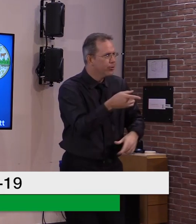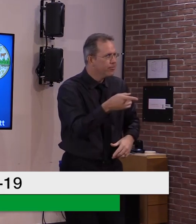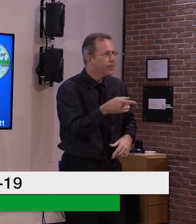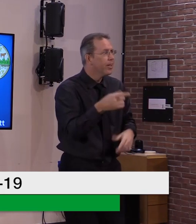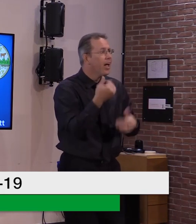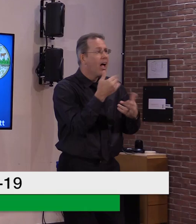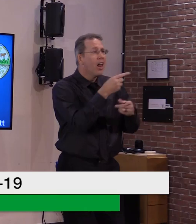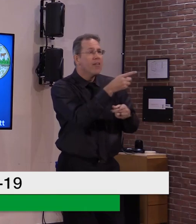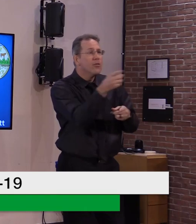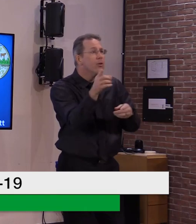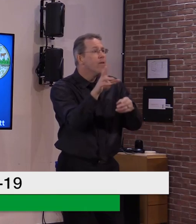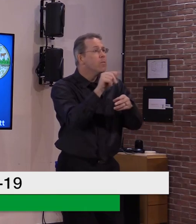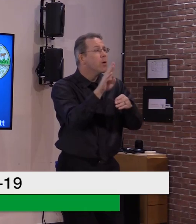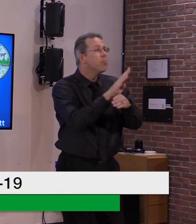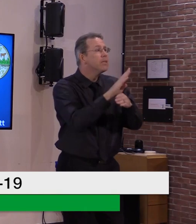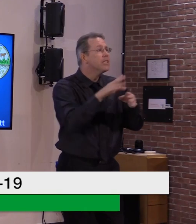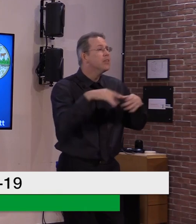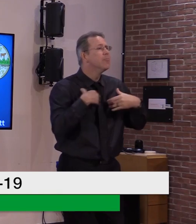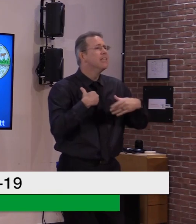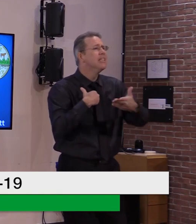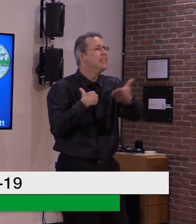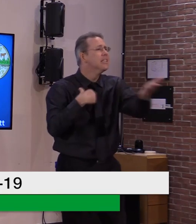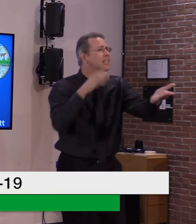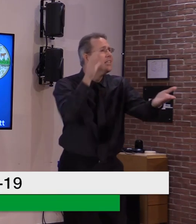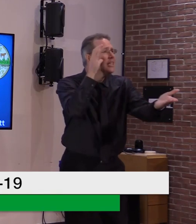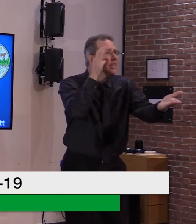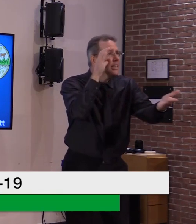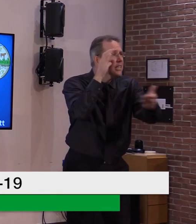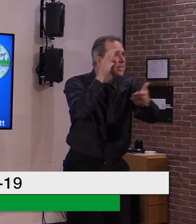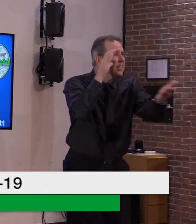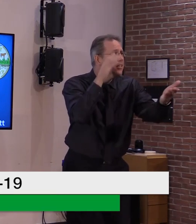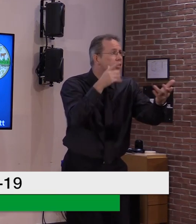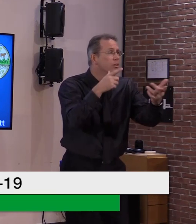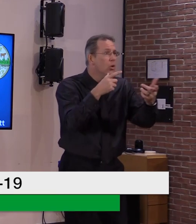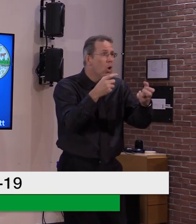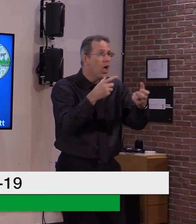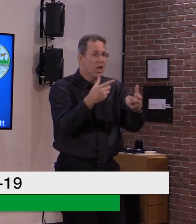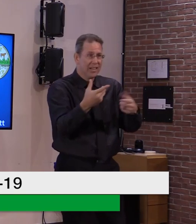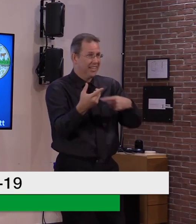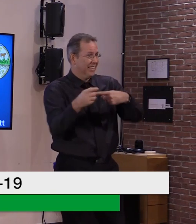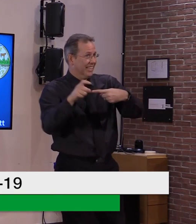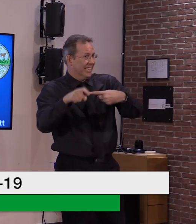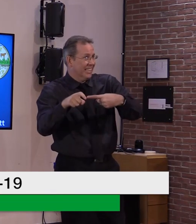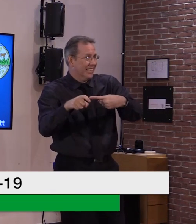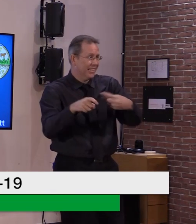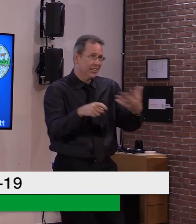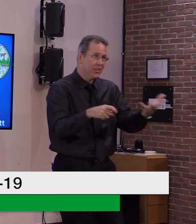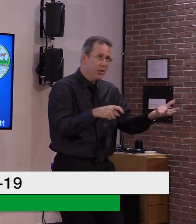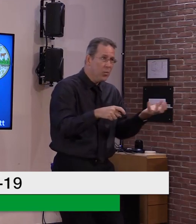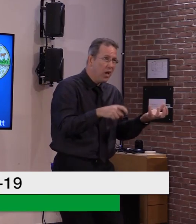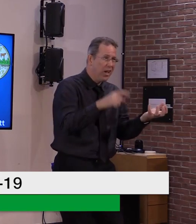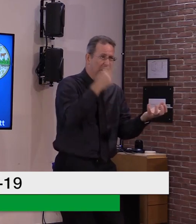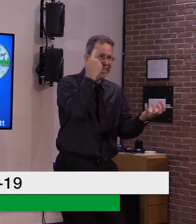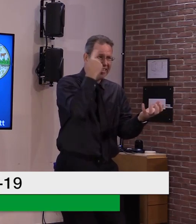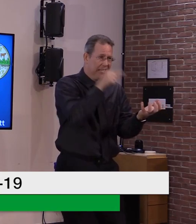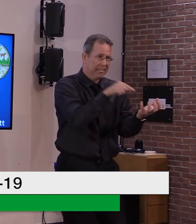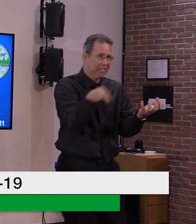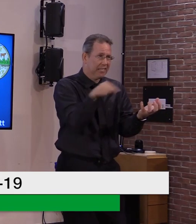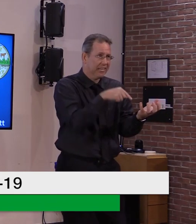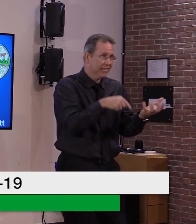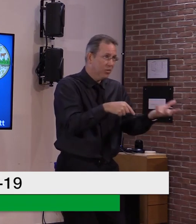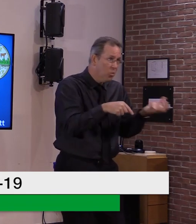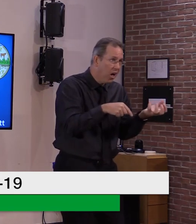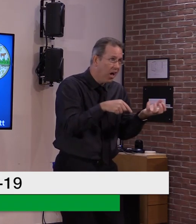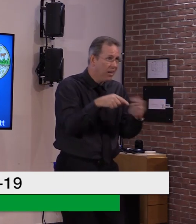you know if you don't have to it comes down to want and need if you don't have to shop don't if you don't have to go out and and get into